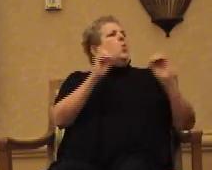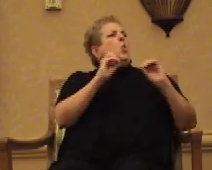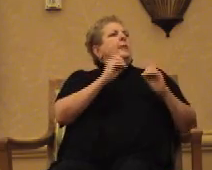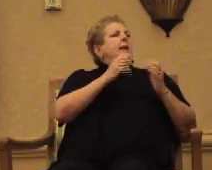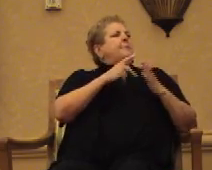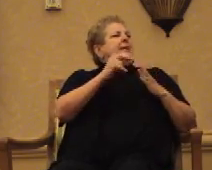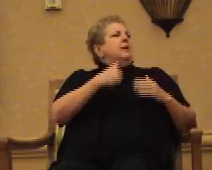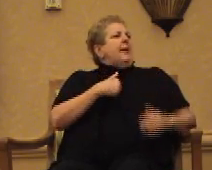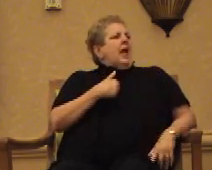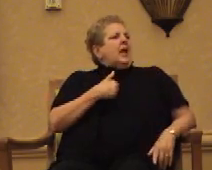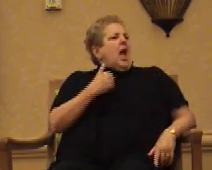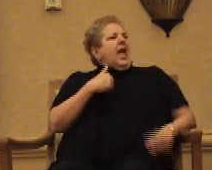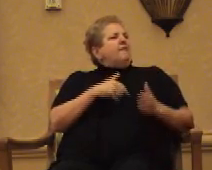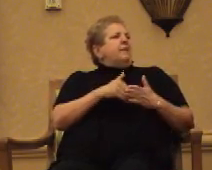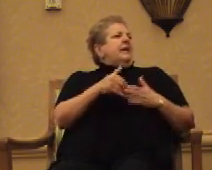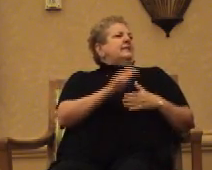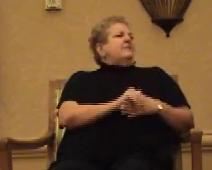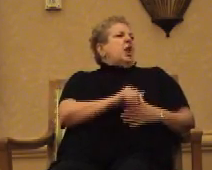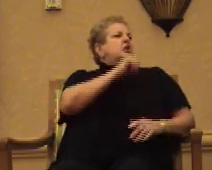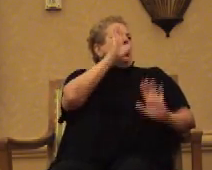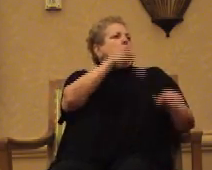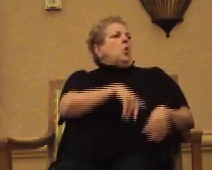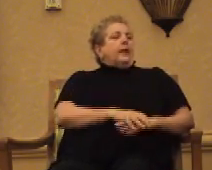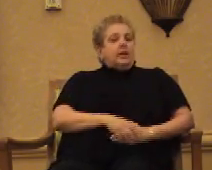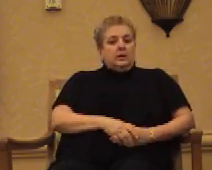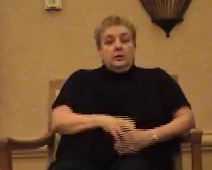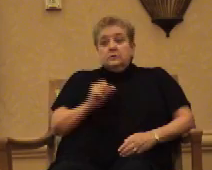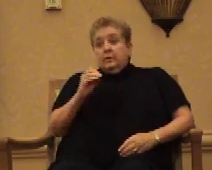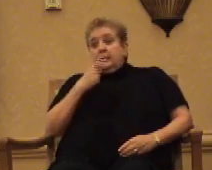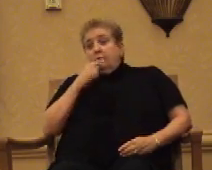I have millions. Don't worry about it. I go, cool.